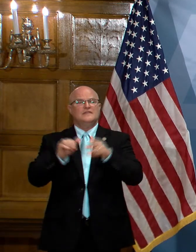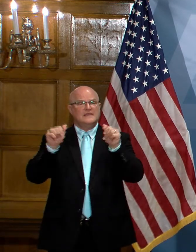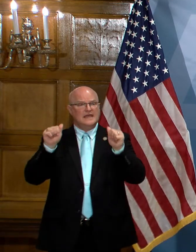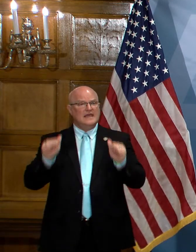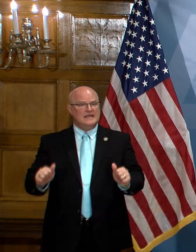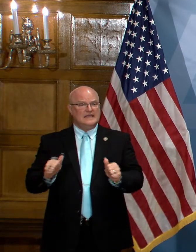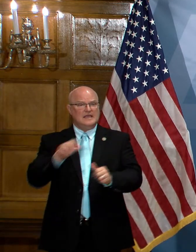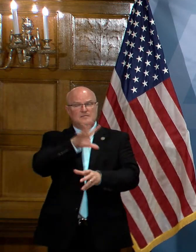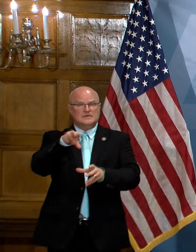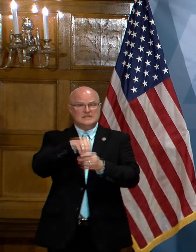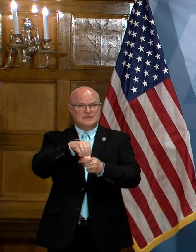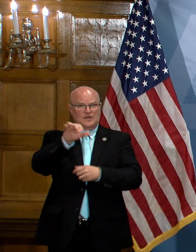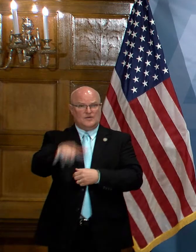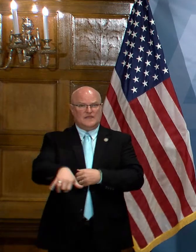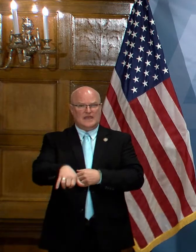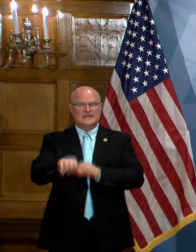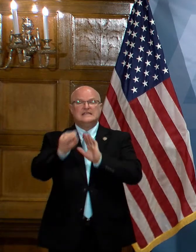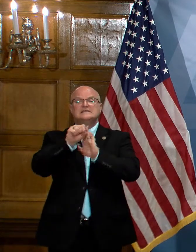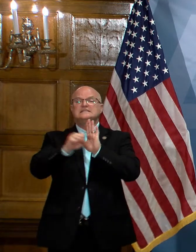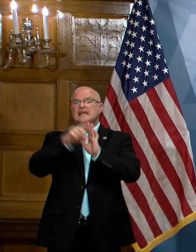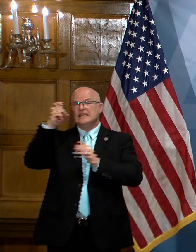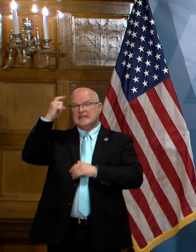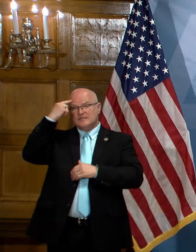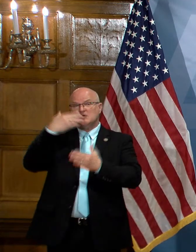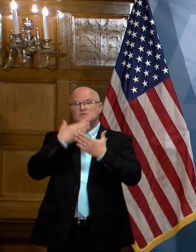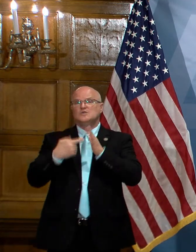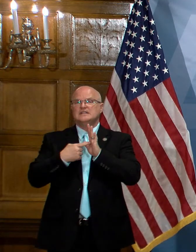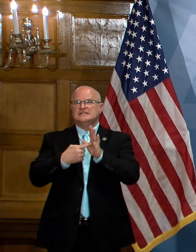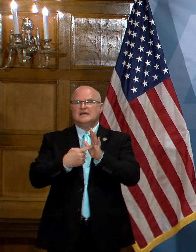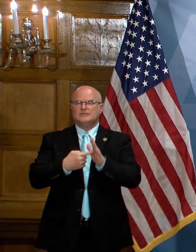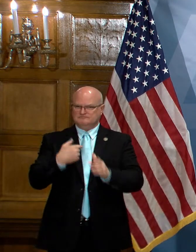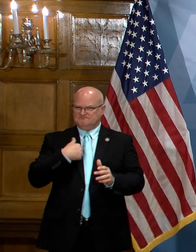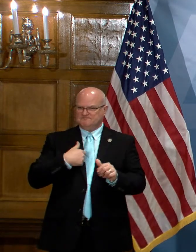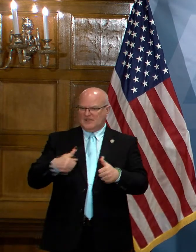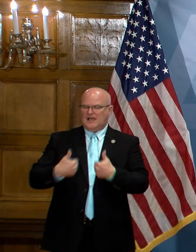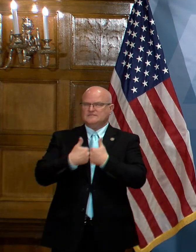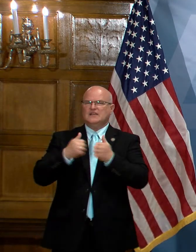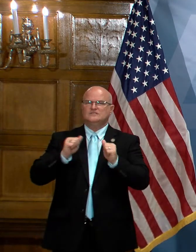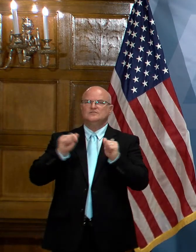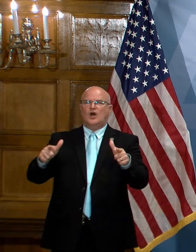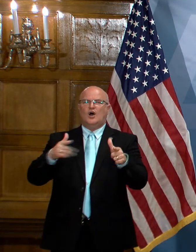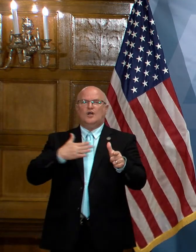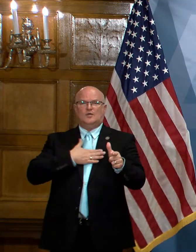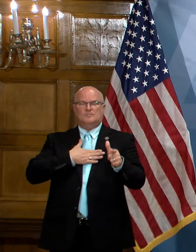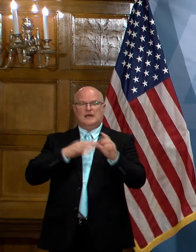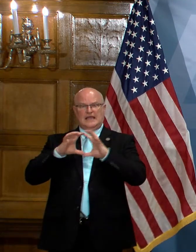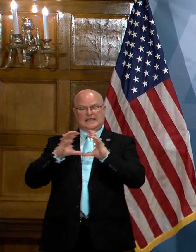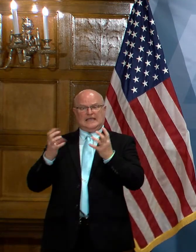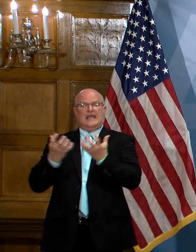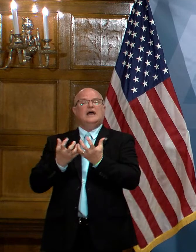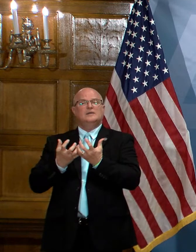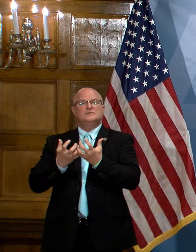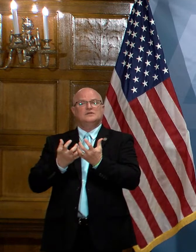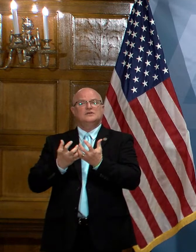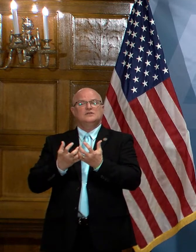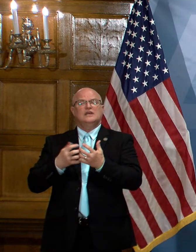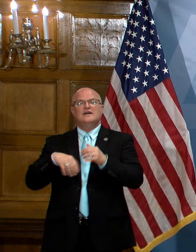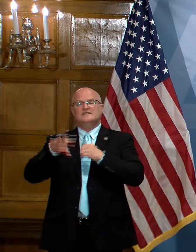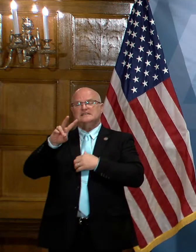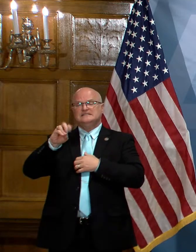can participate in that. State government is a good example. I've challenged all of my cabinet to